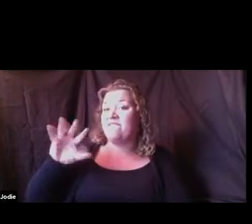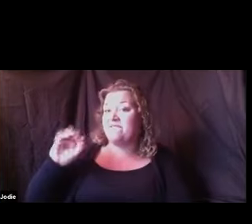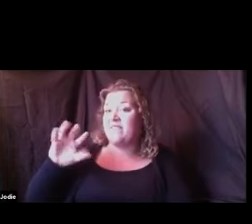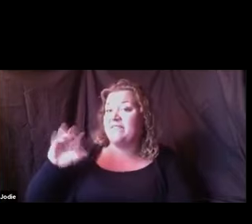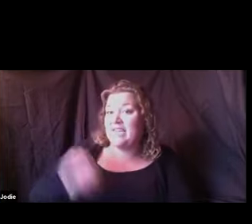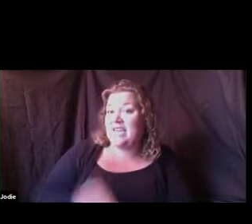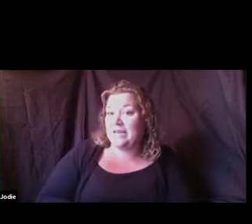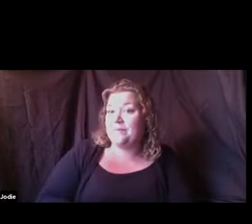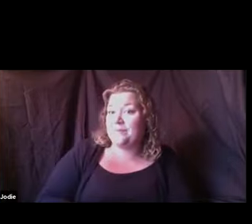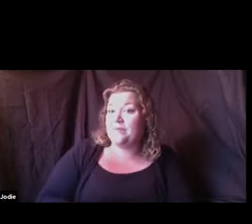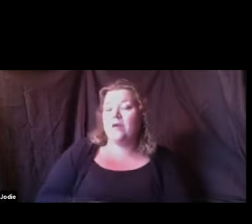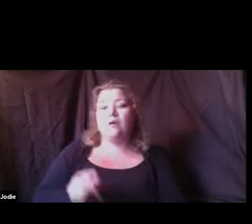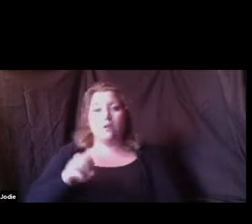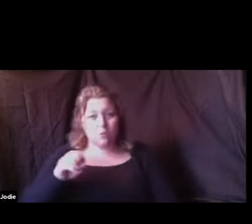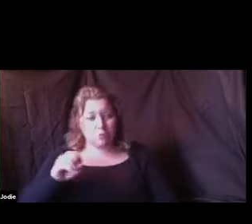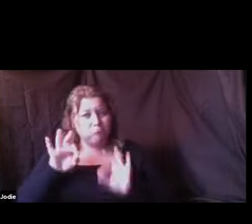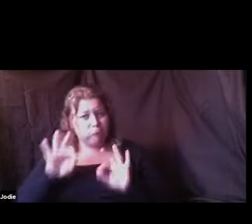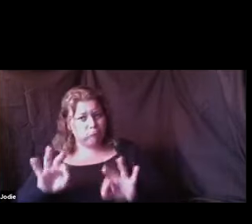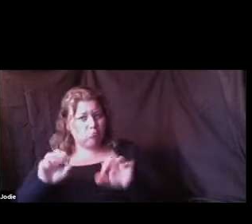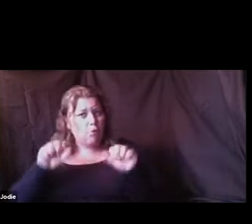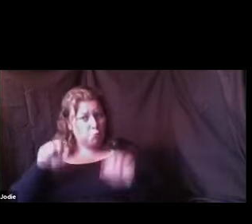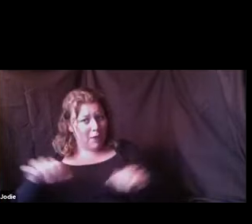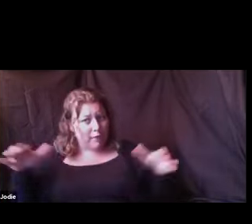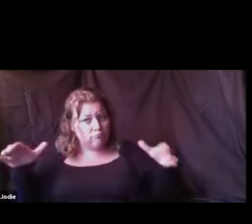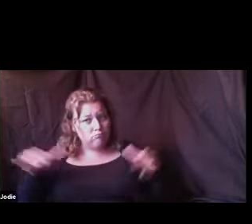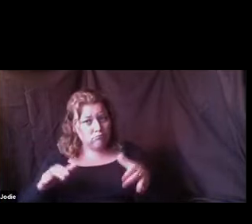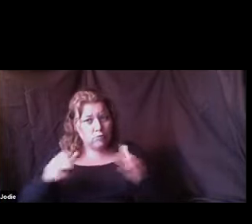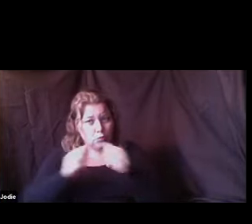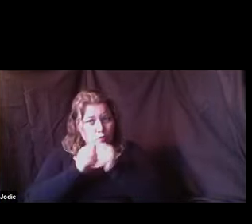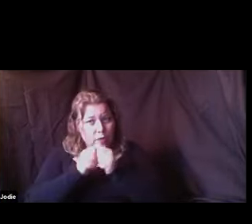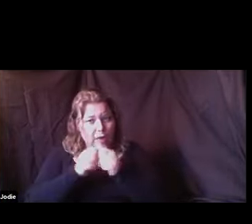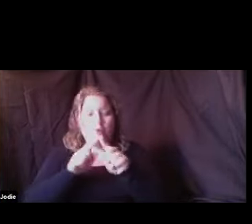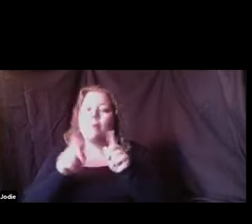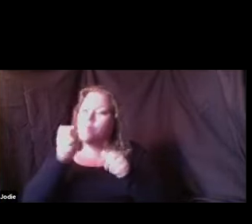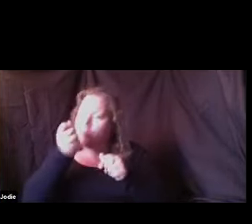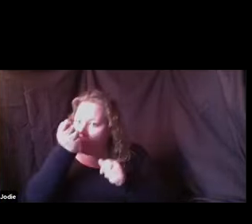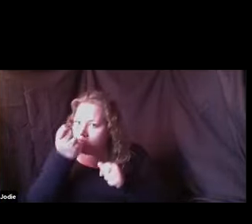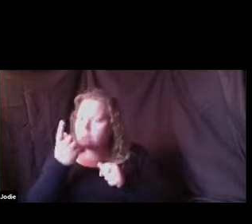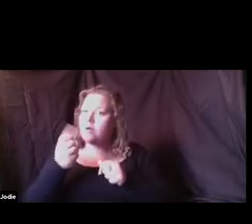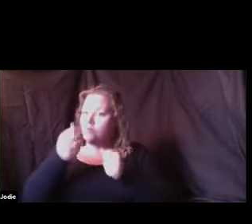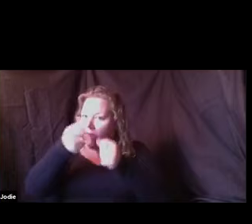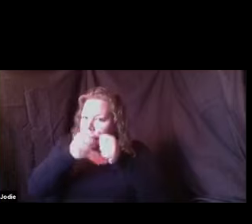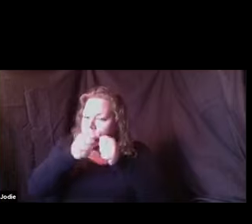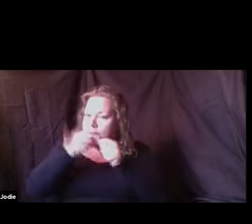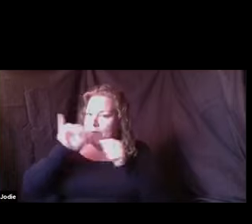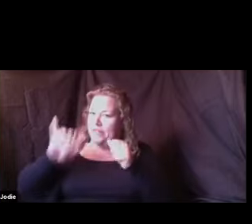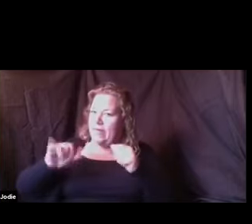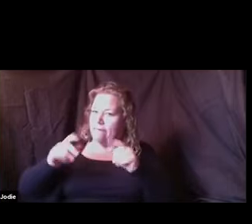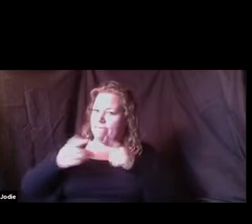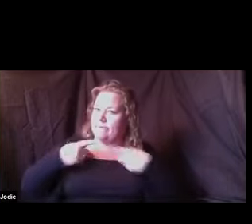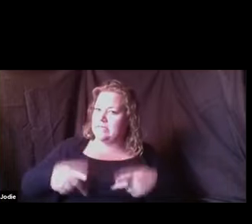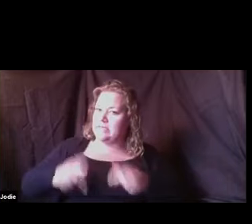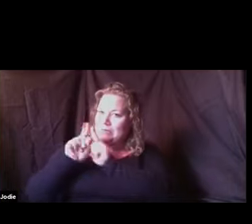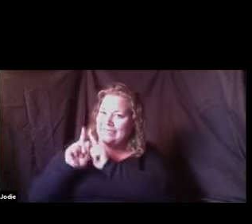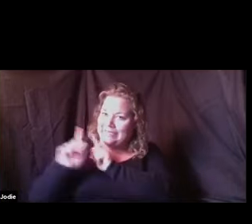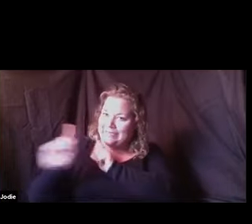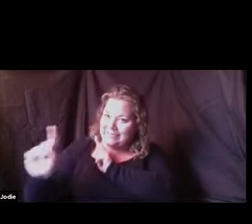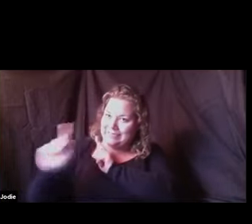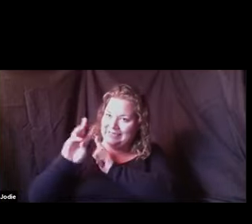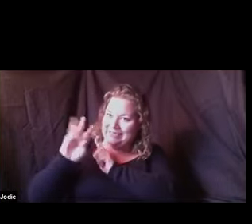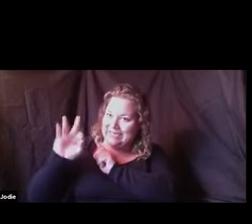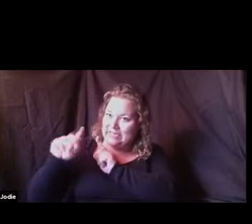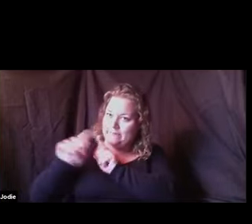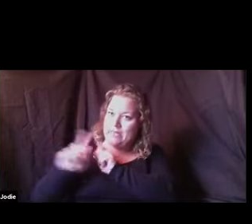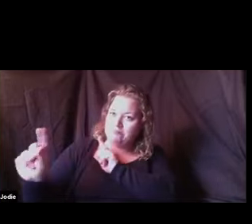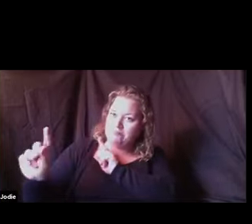wonderful. But again, we recommend the physical distancing and the fabric face covering for the reasons I